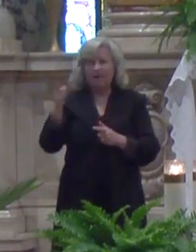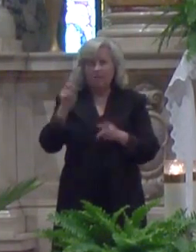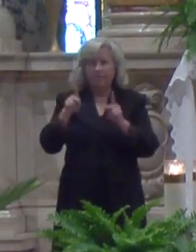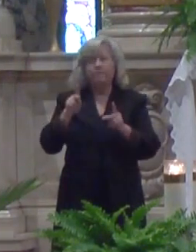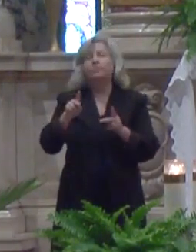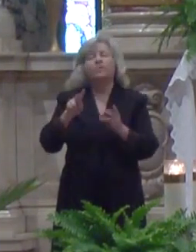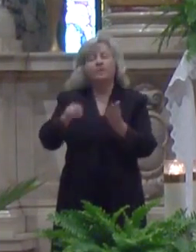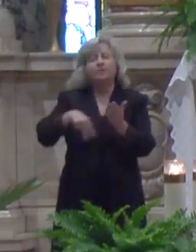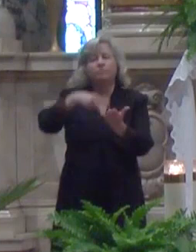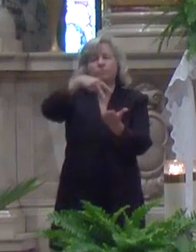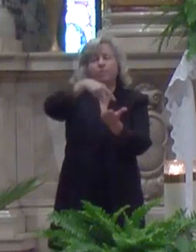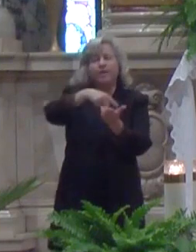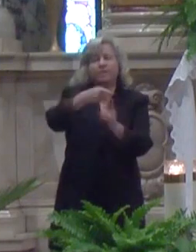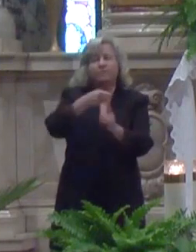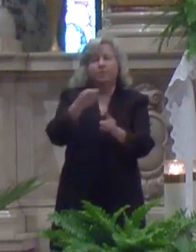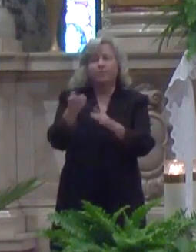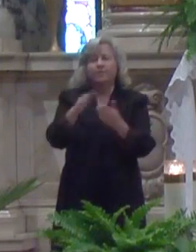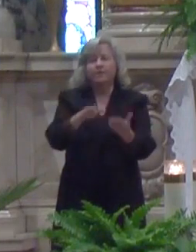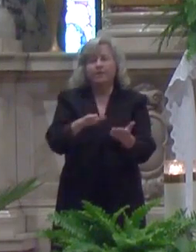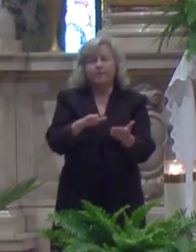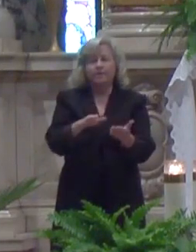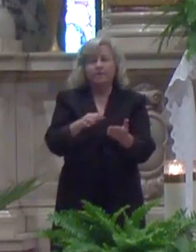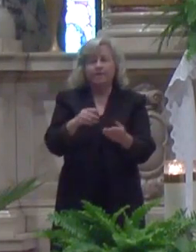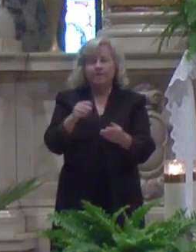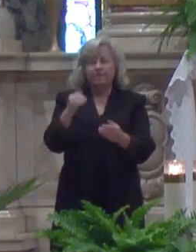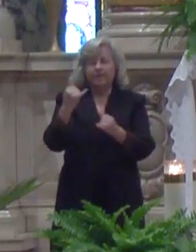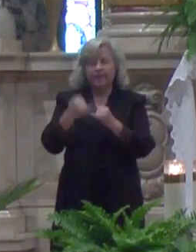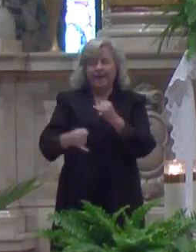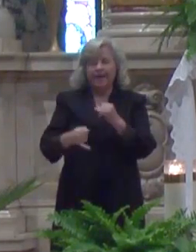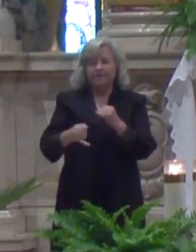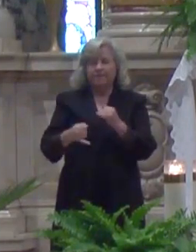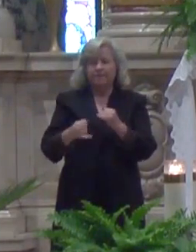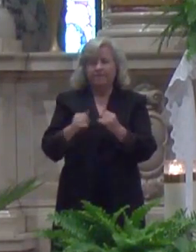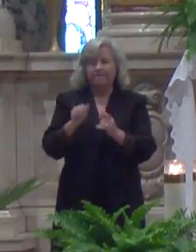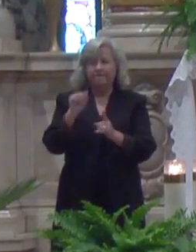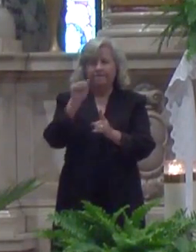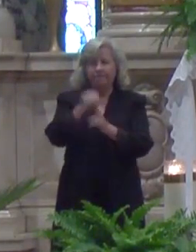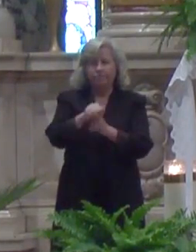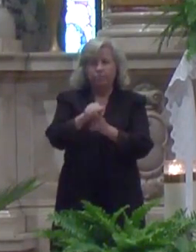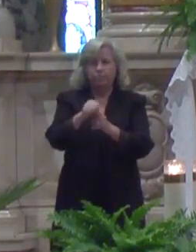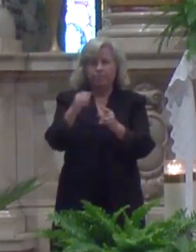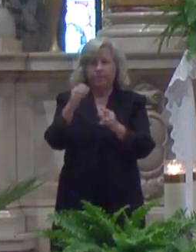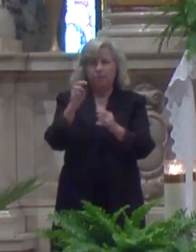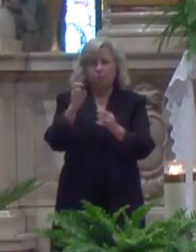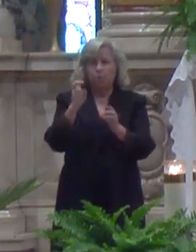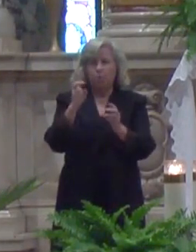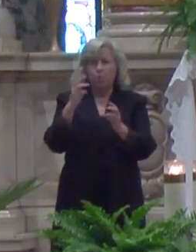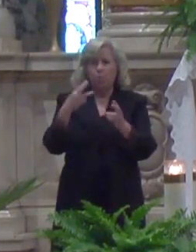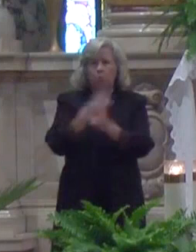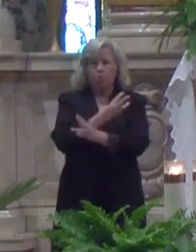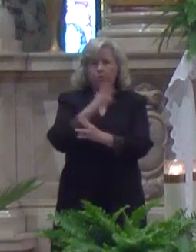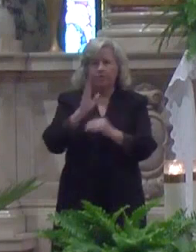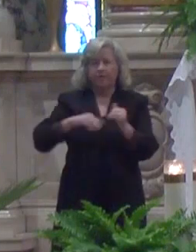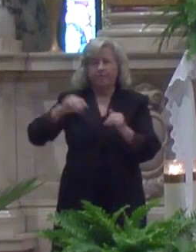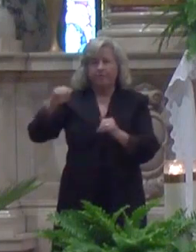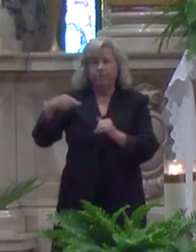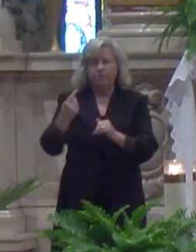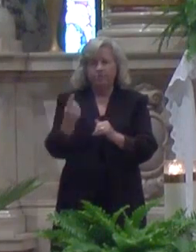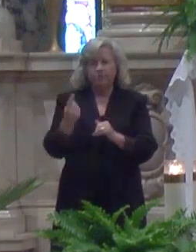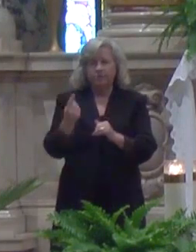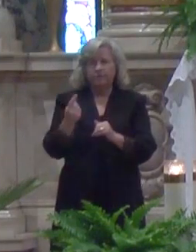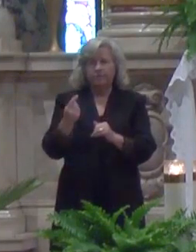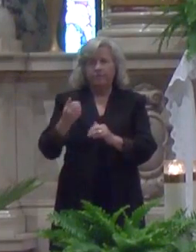dead.' This last imposture would be worse than the first." Pilate said to them, "The guard is yours.